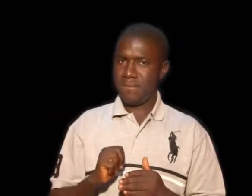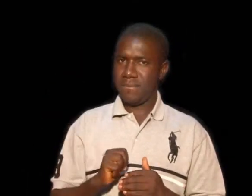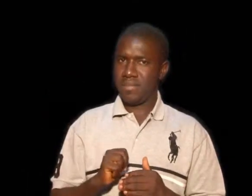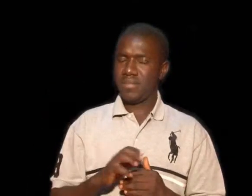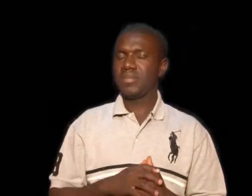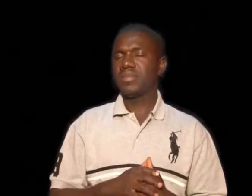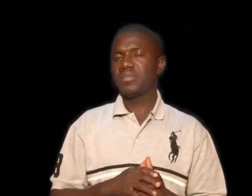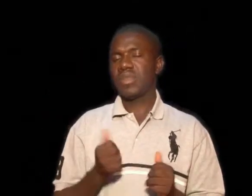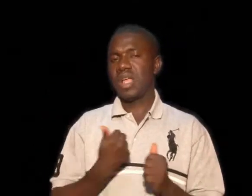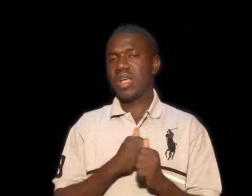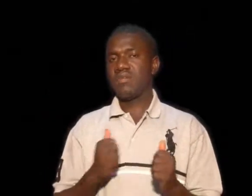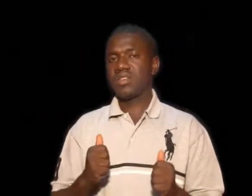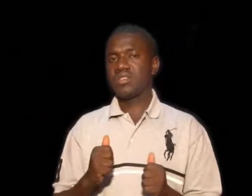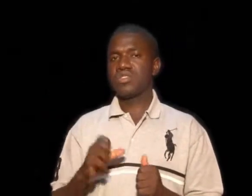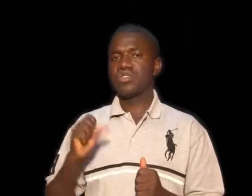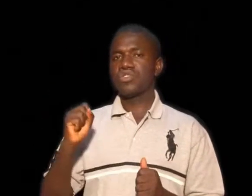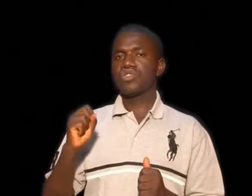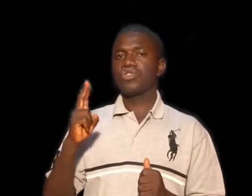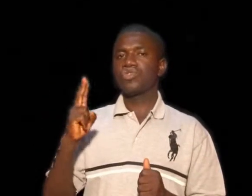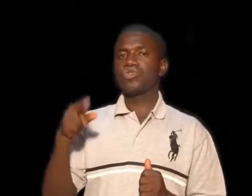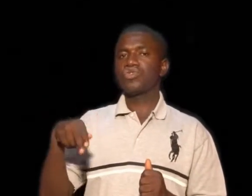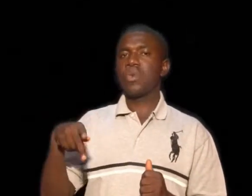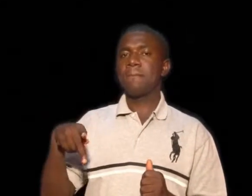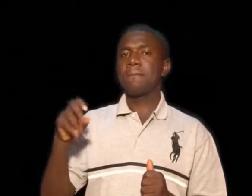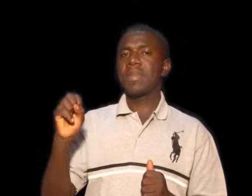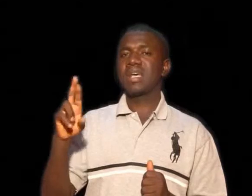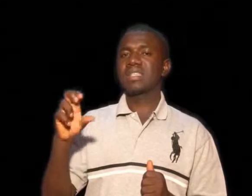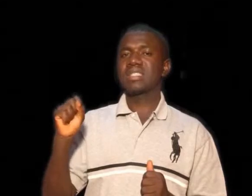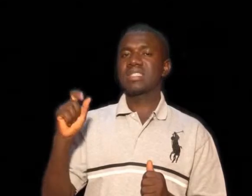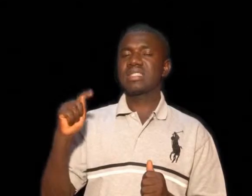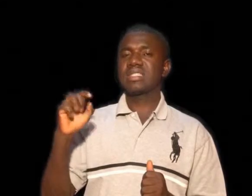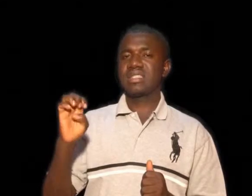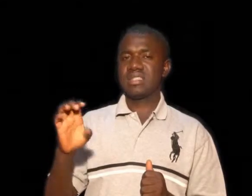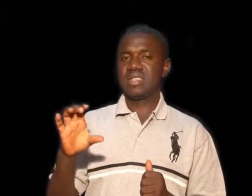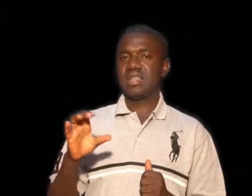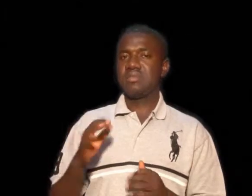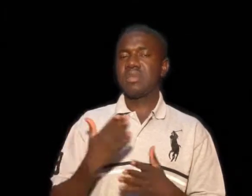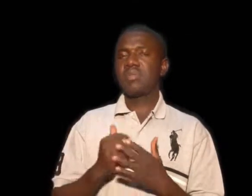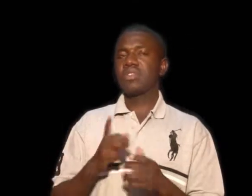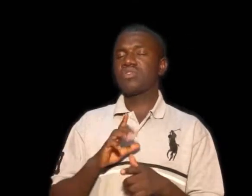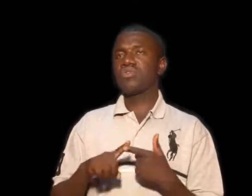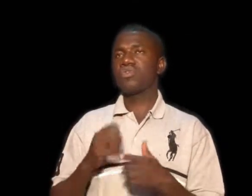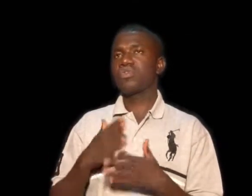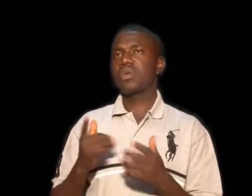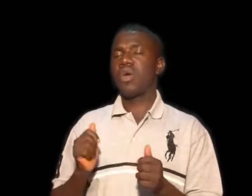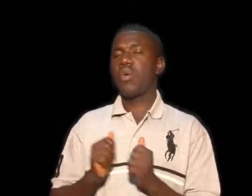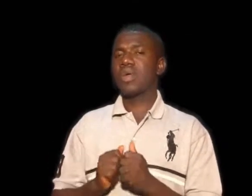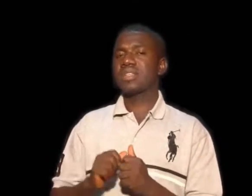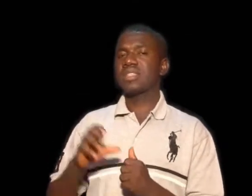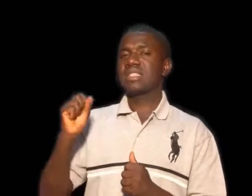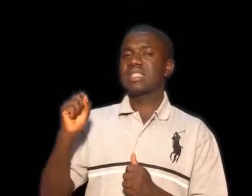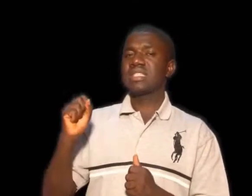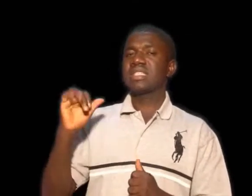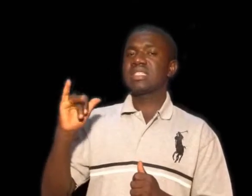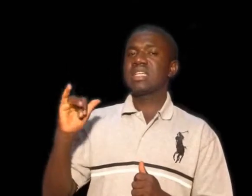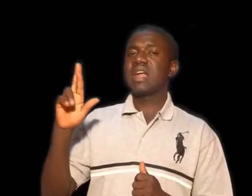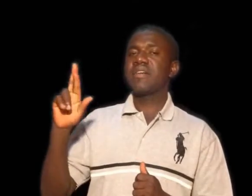Avoid. Spastic. This term usually refers to a person with cerebral palsy or who